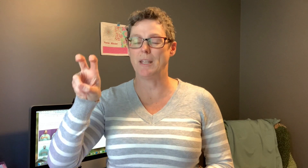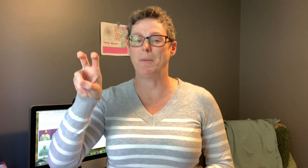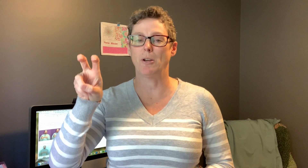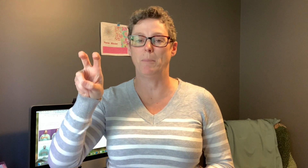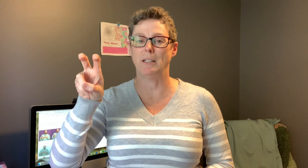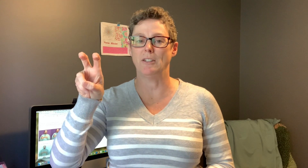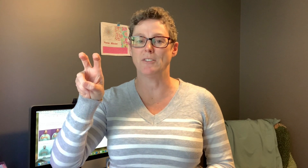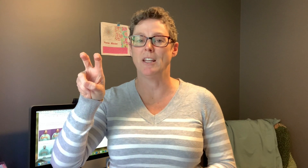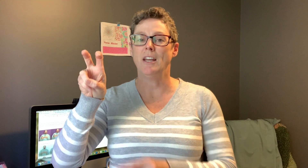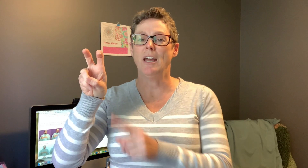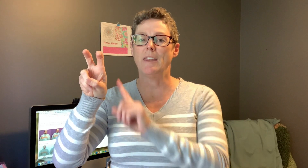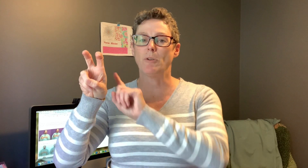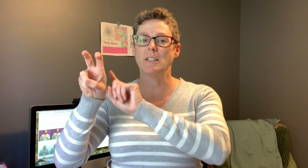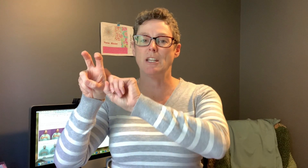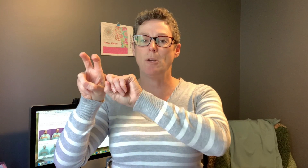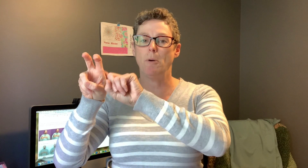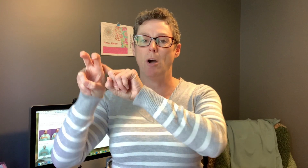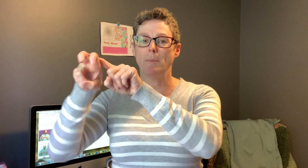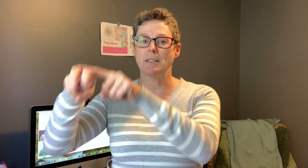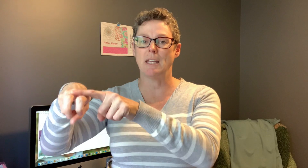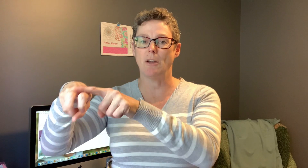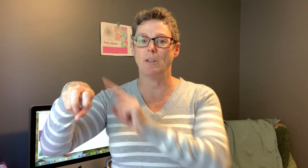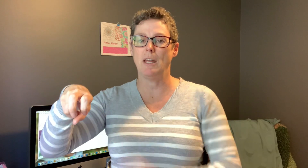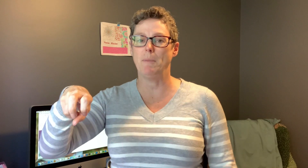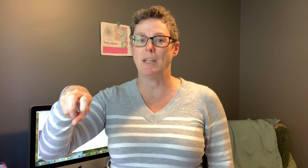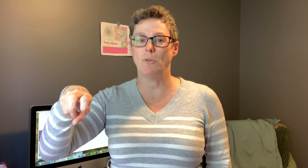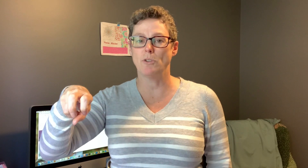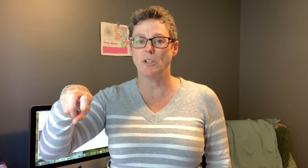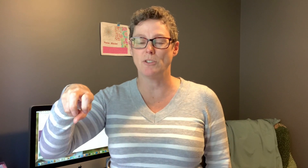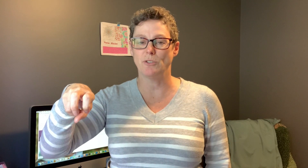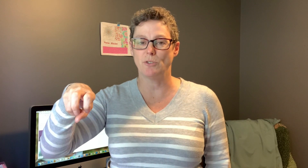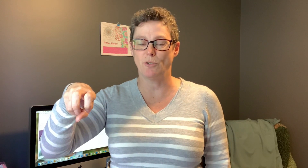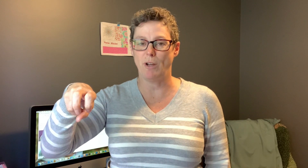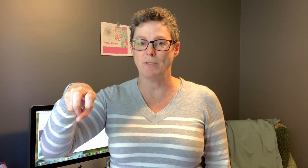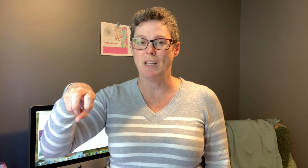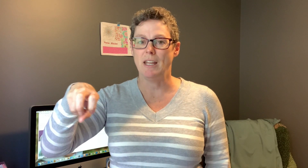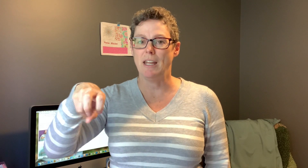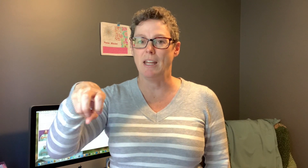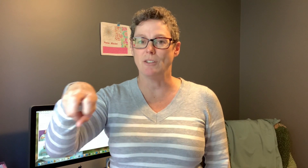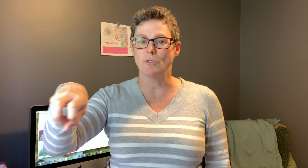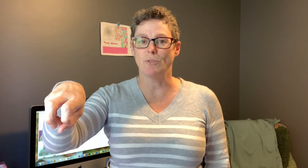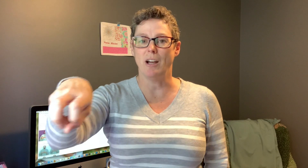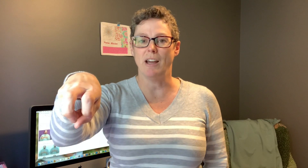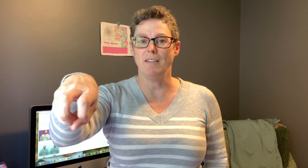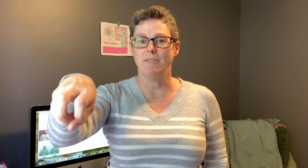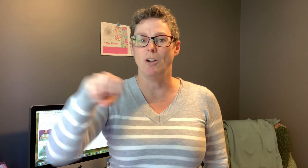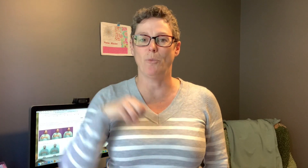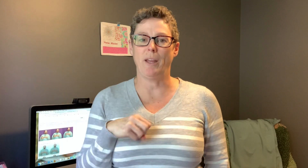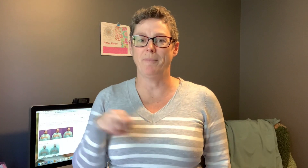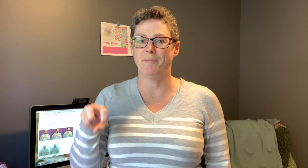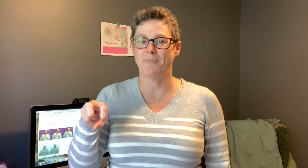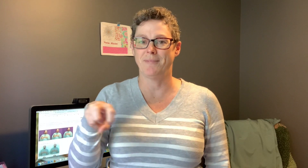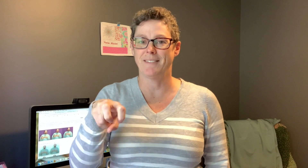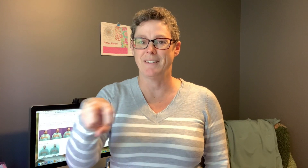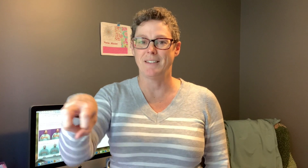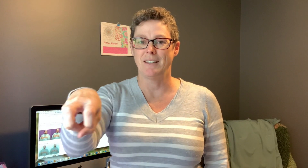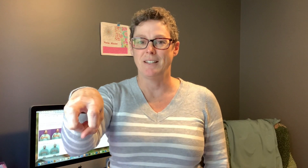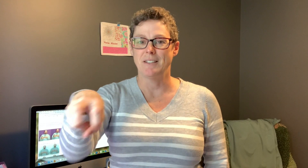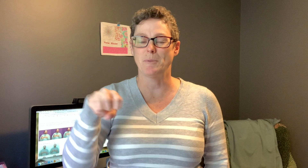make our bunny ears. And then we're going to take our palm down and make it horizontal to the ground and drive away. So kind